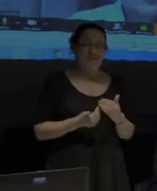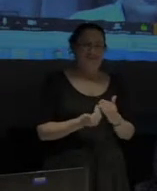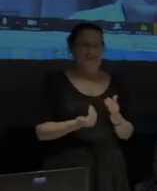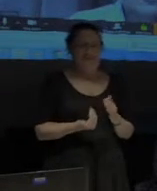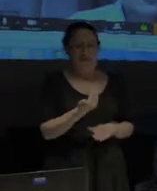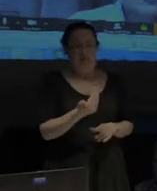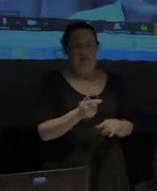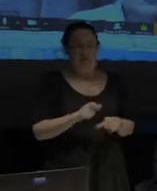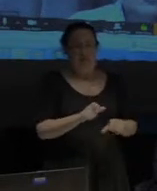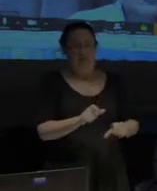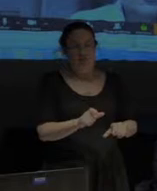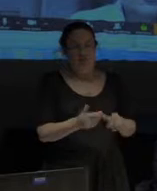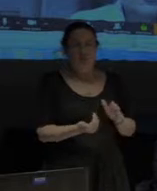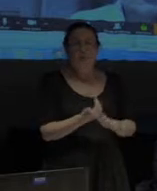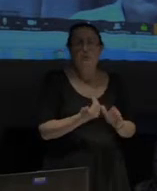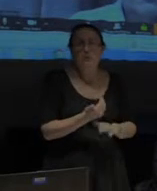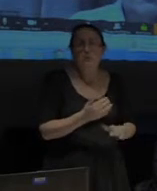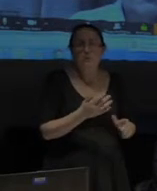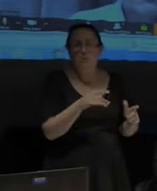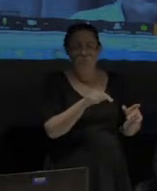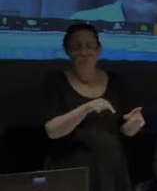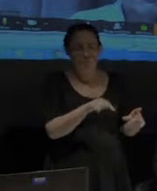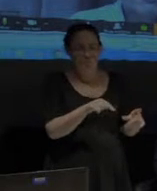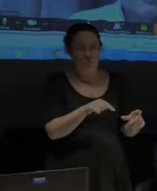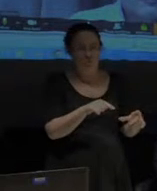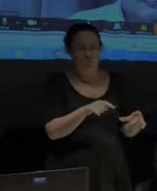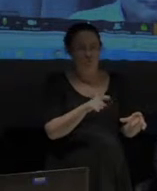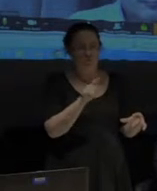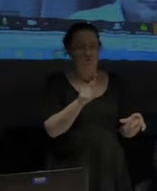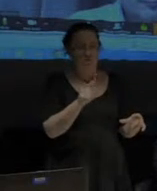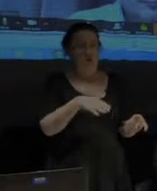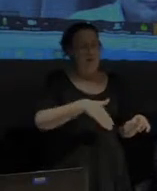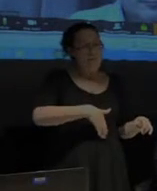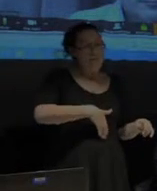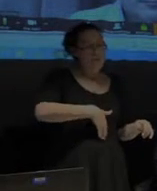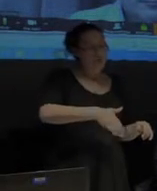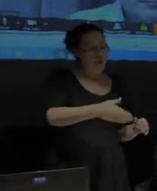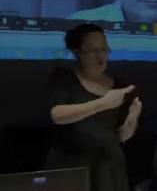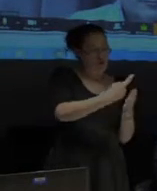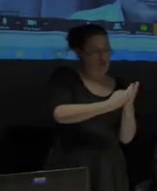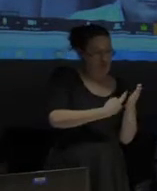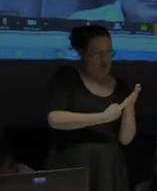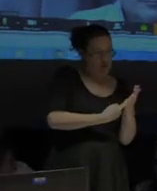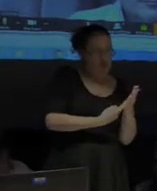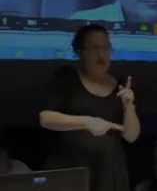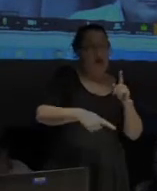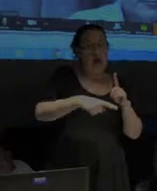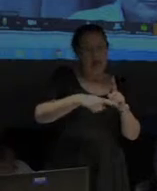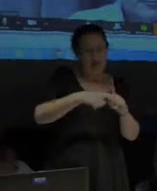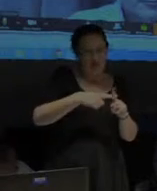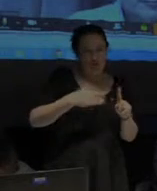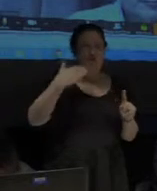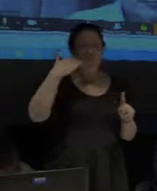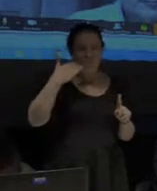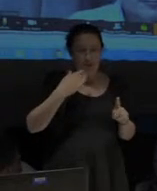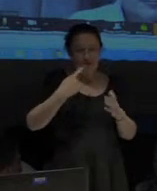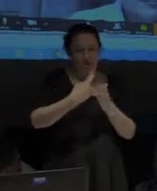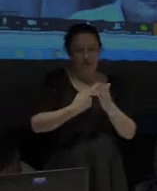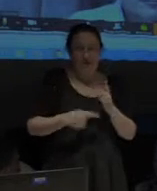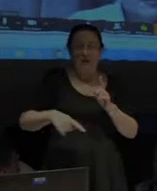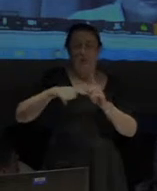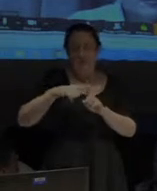the employment arena. So we would potentially have a maternity policy and a race policy and something else, but